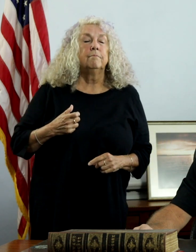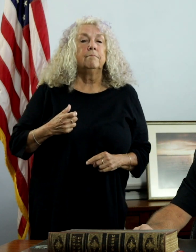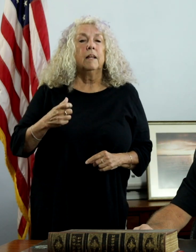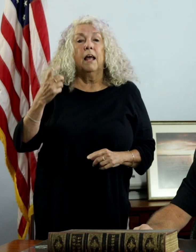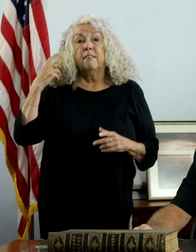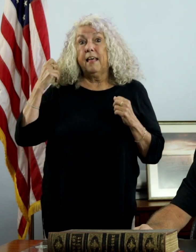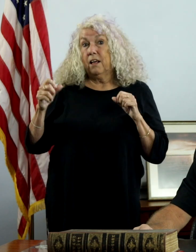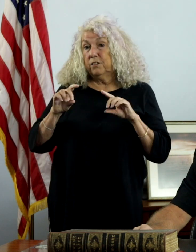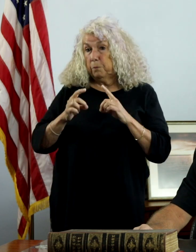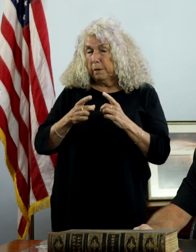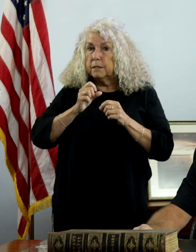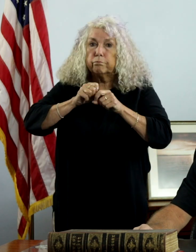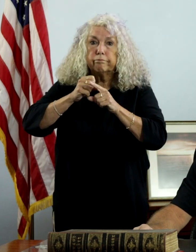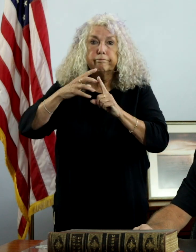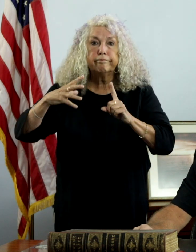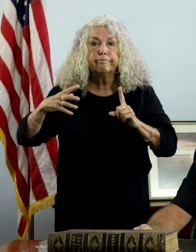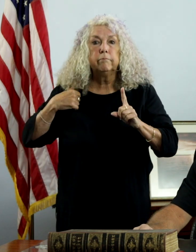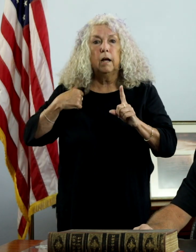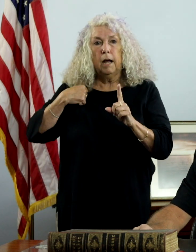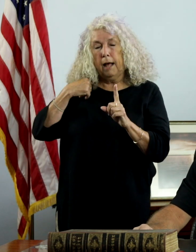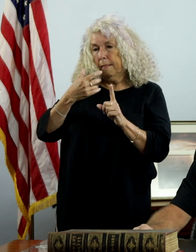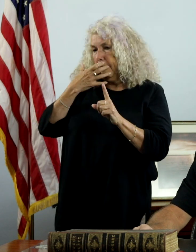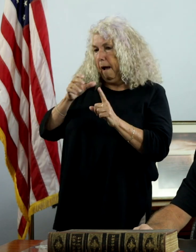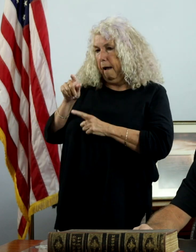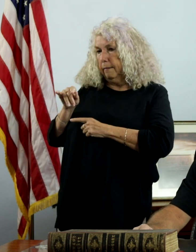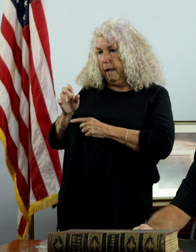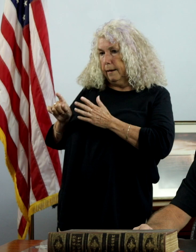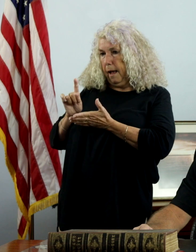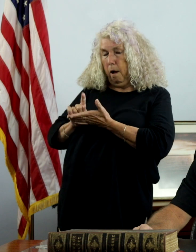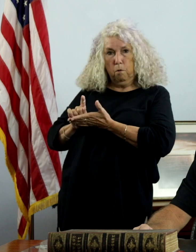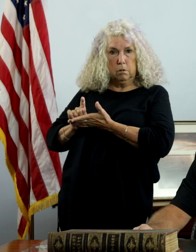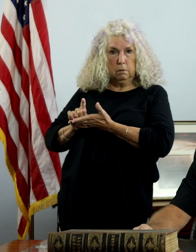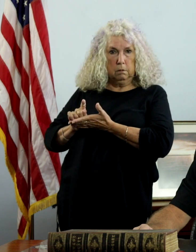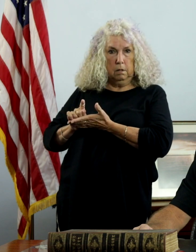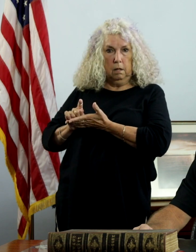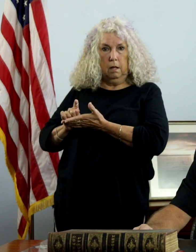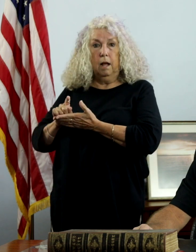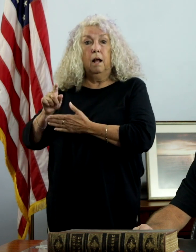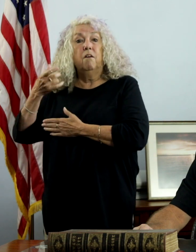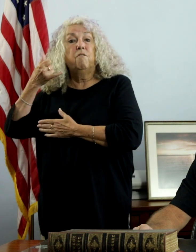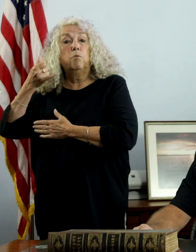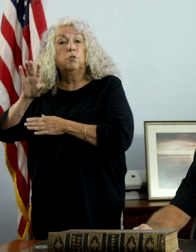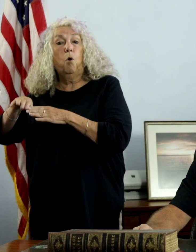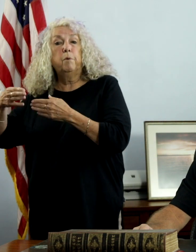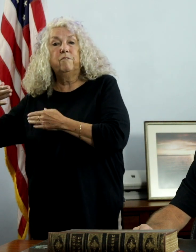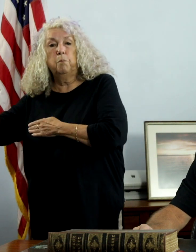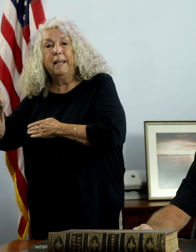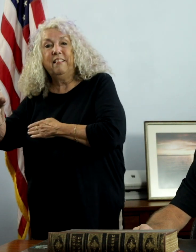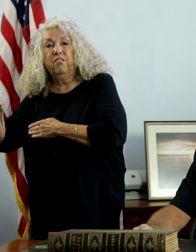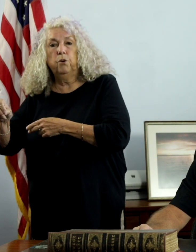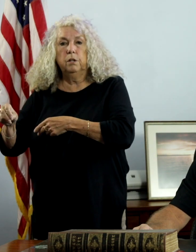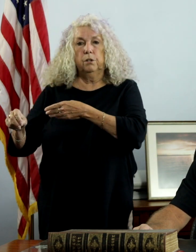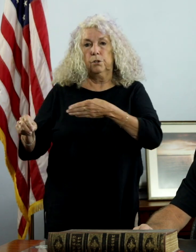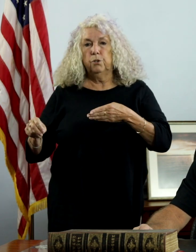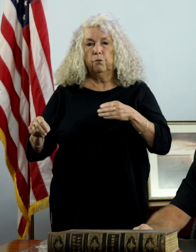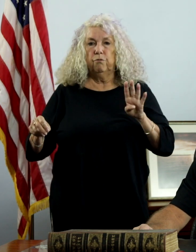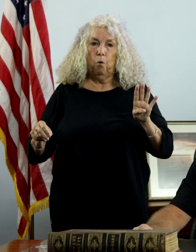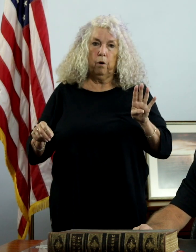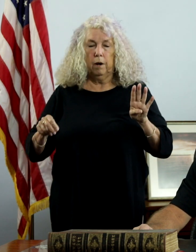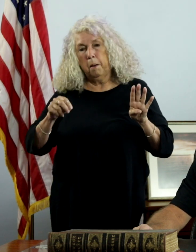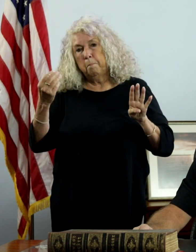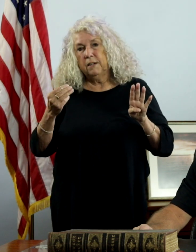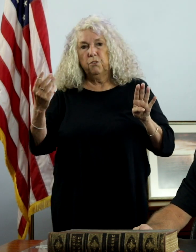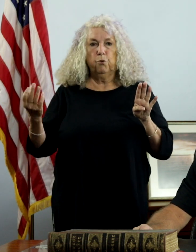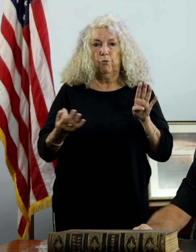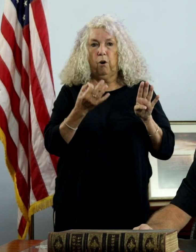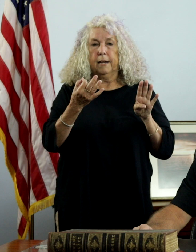The Health Department has expanded its COVID-19 hotline hours. Phone lines are now open from 8:30 to 4, Monday through